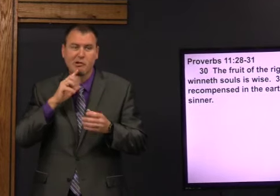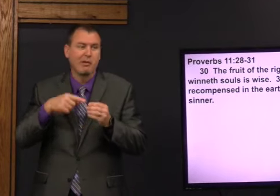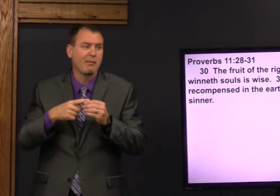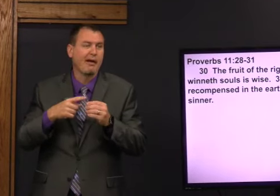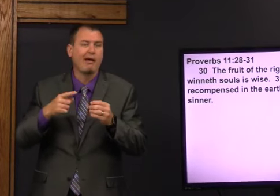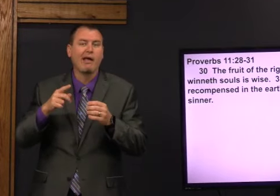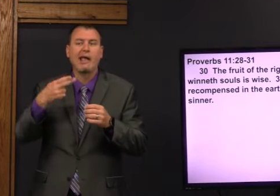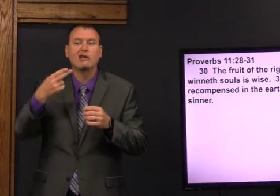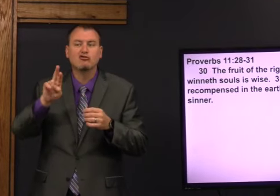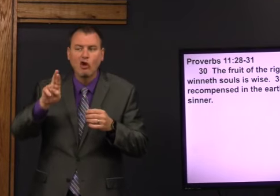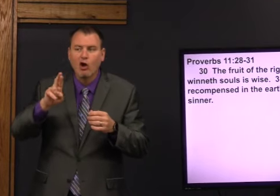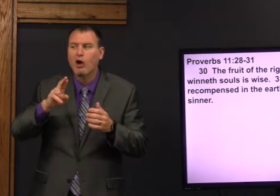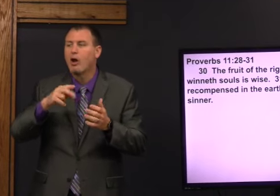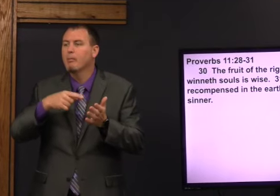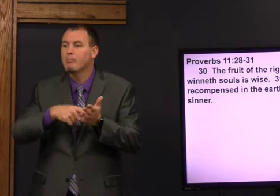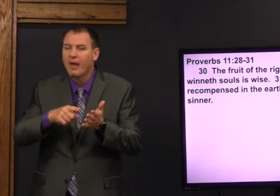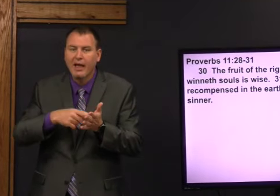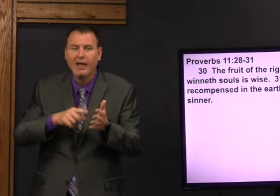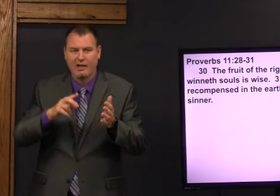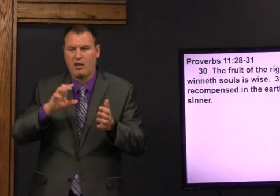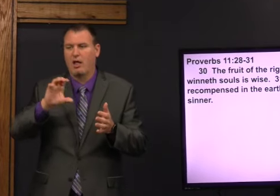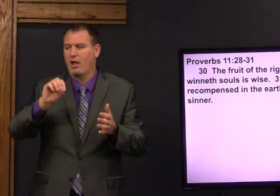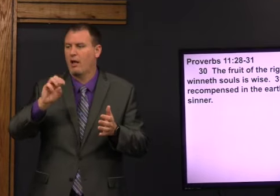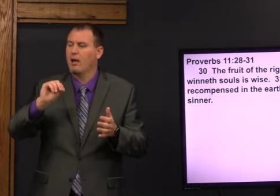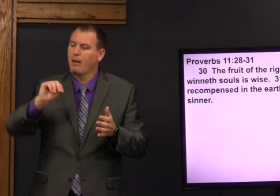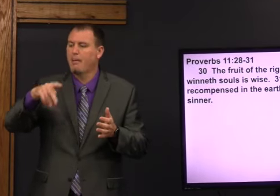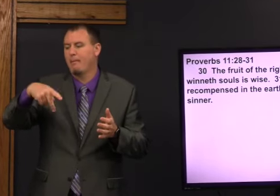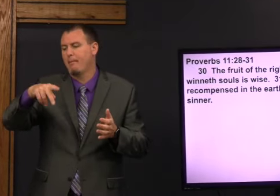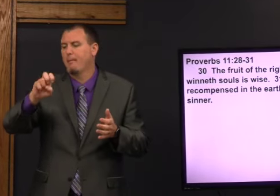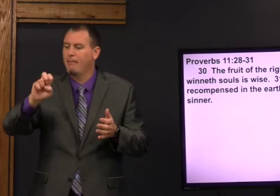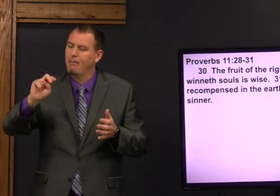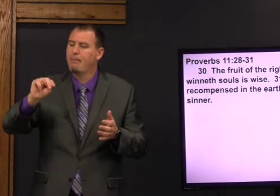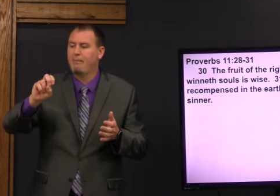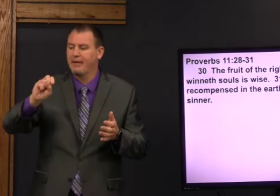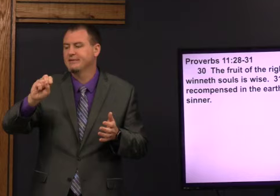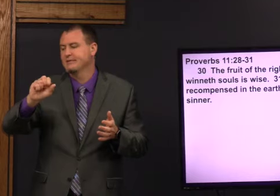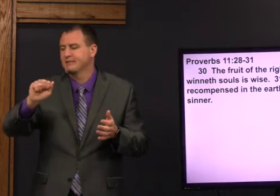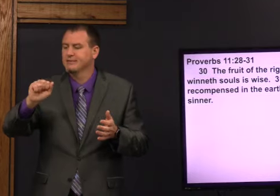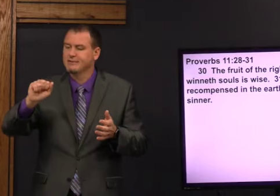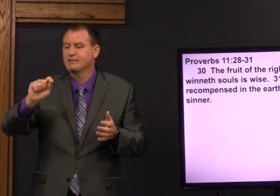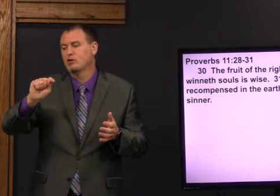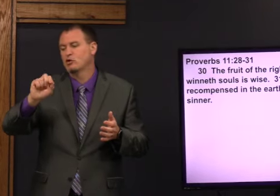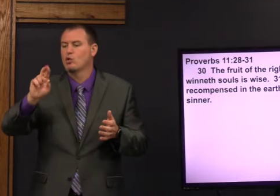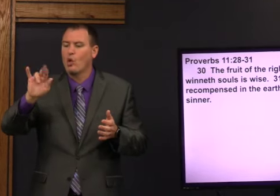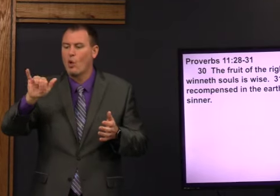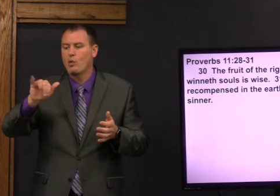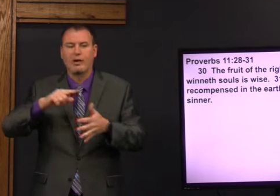So sometimes we talk about HR compensation.